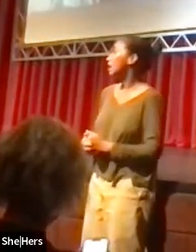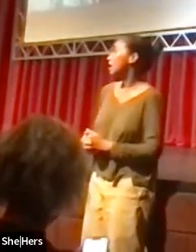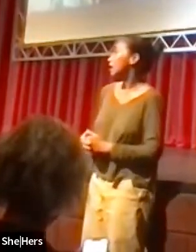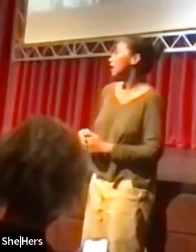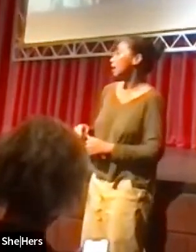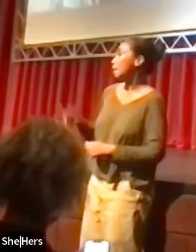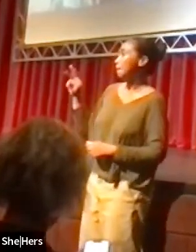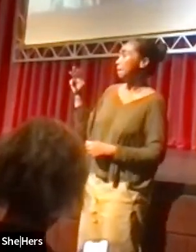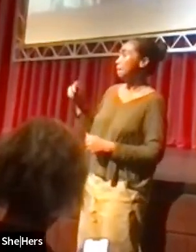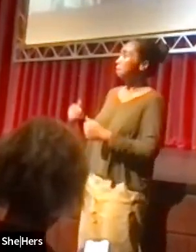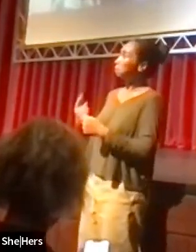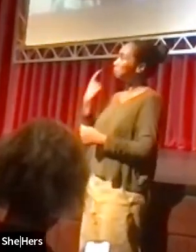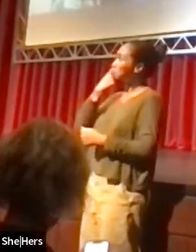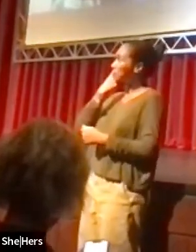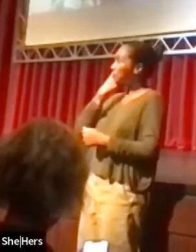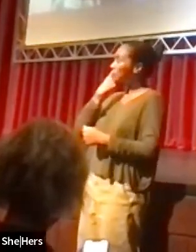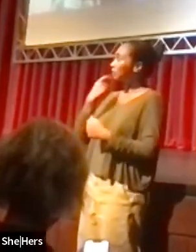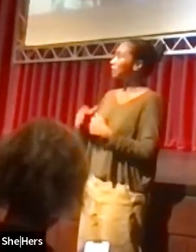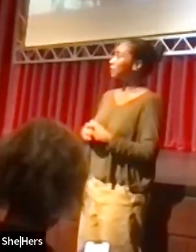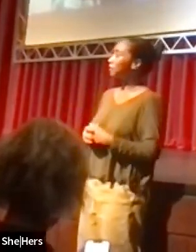most recently,